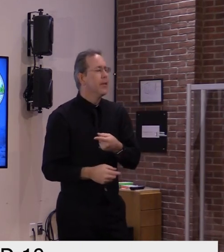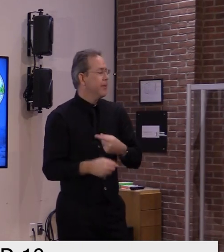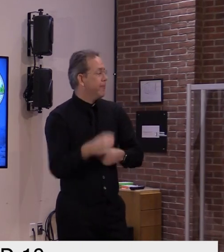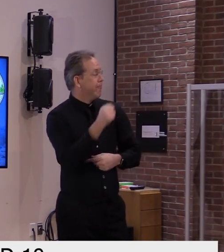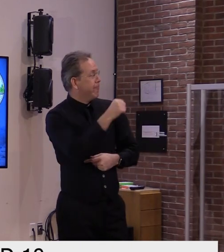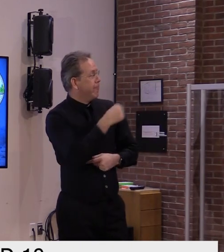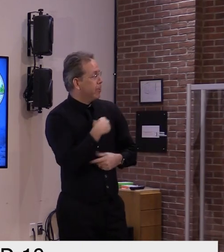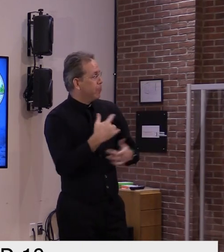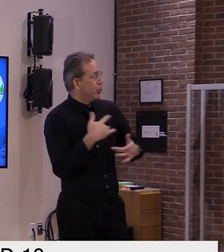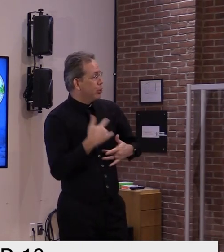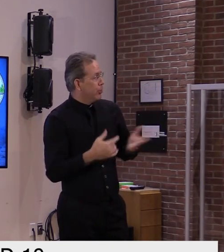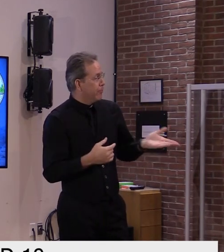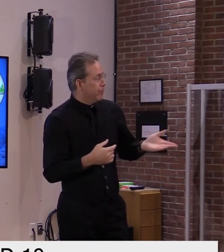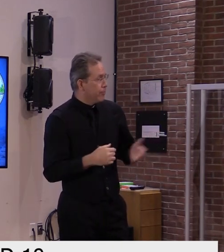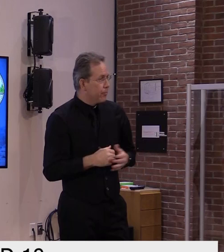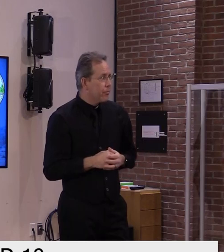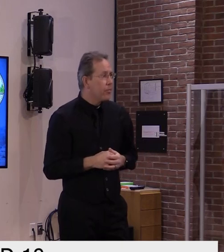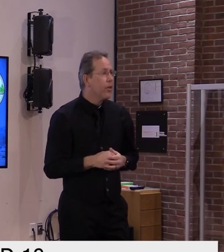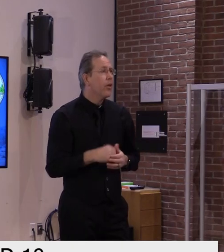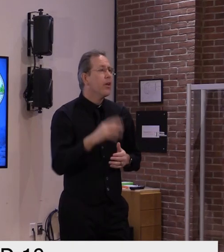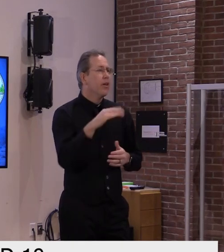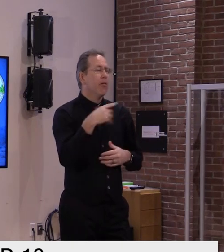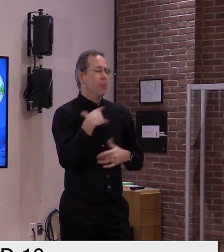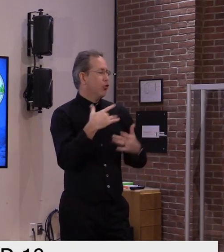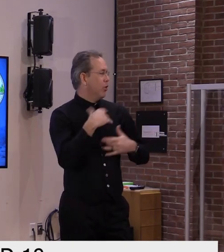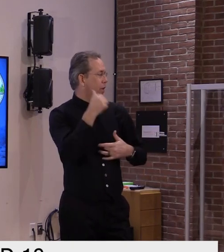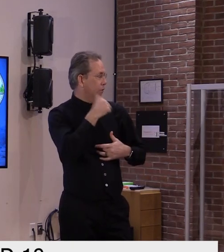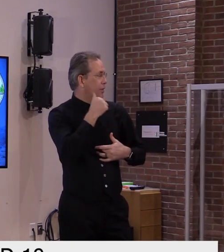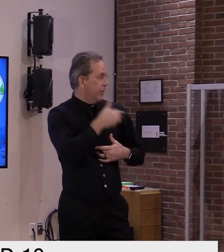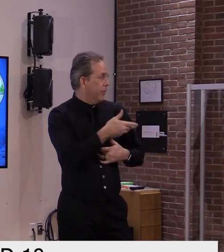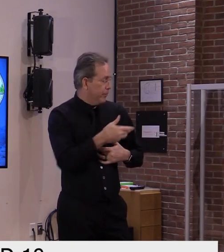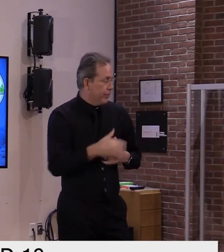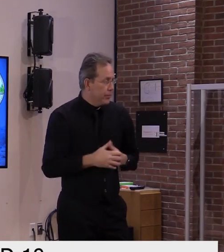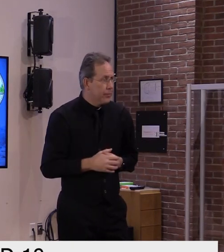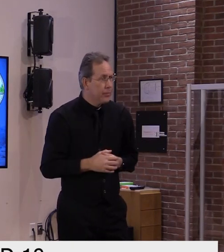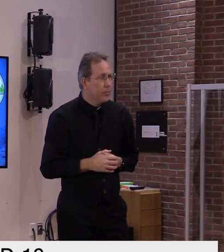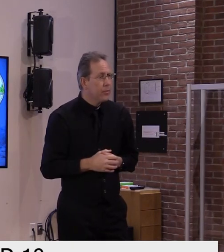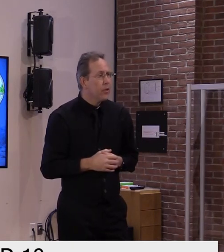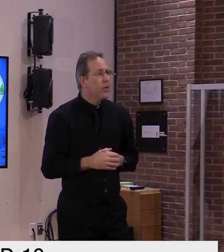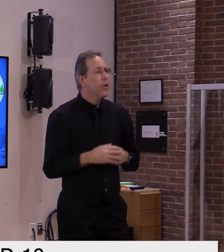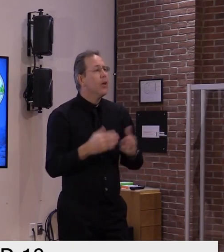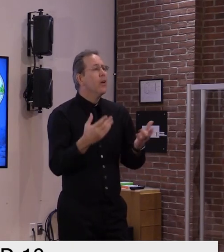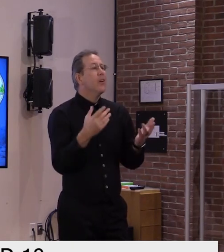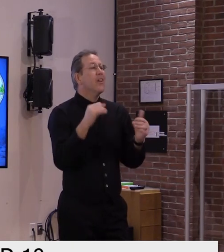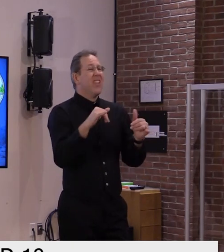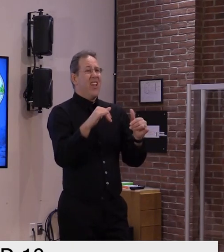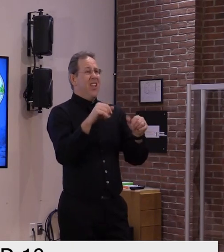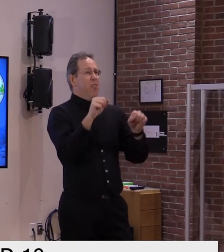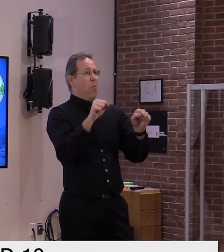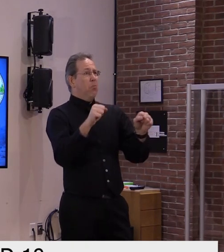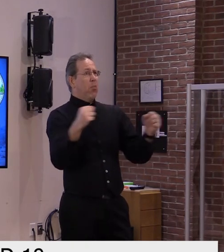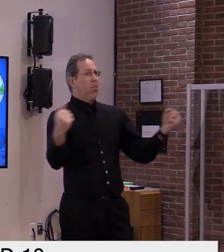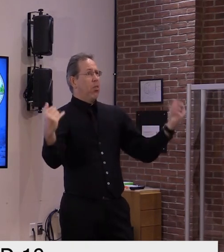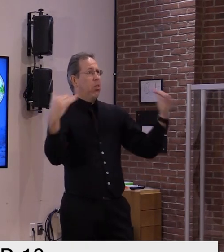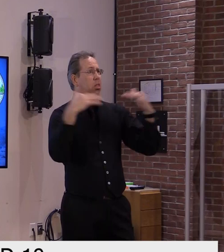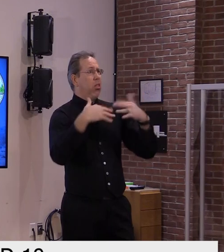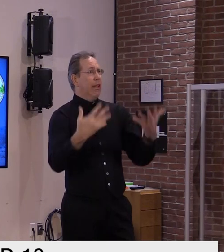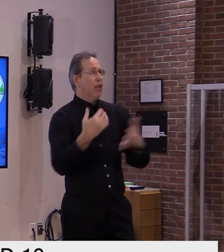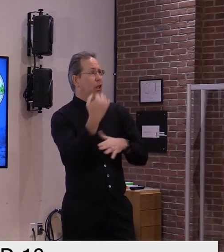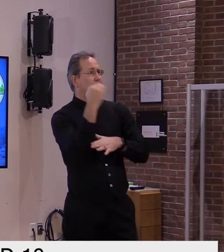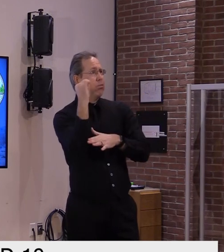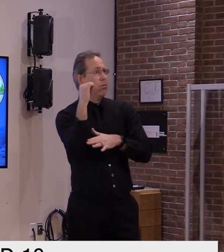day. And this potential gathering, this protest that is being